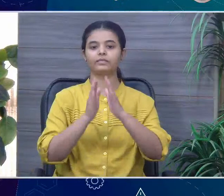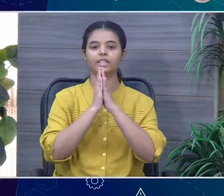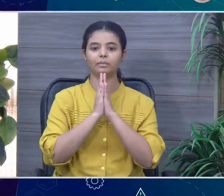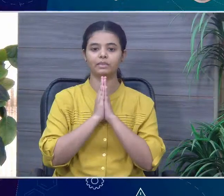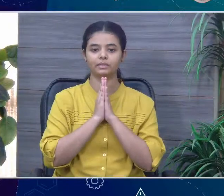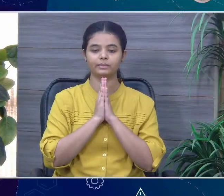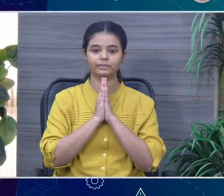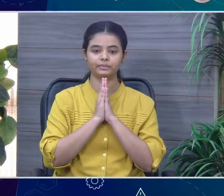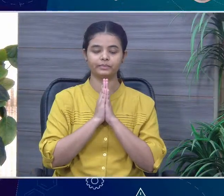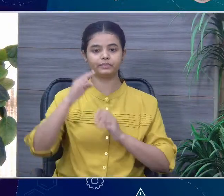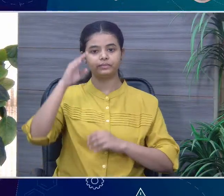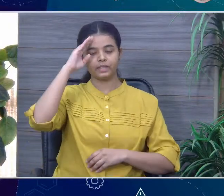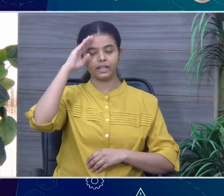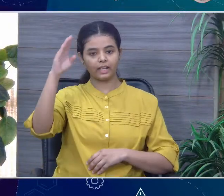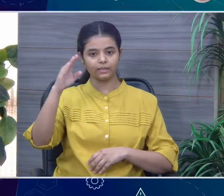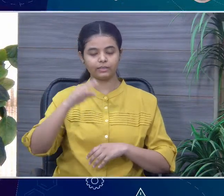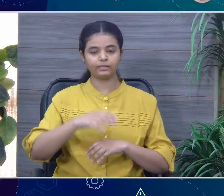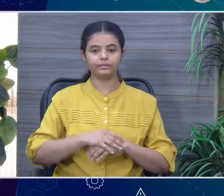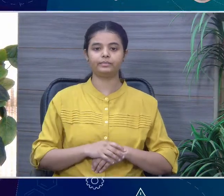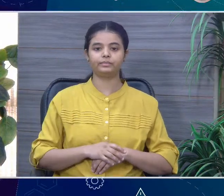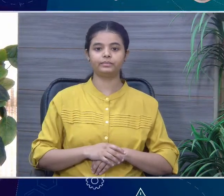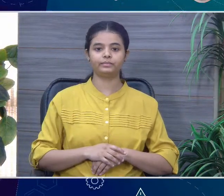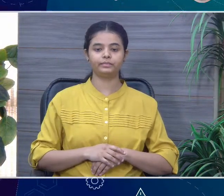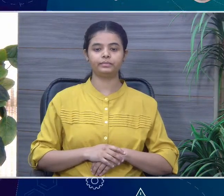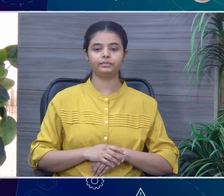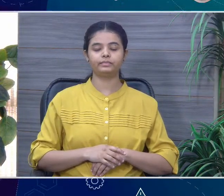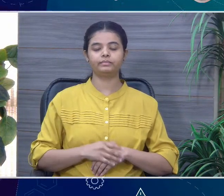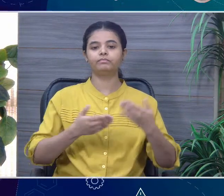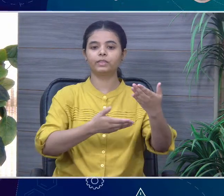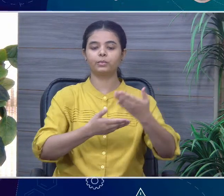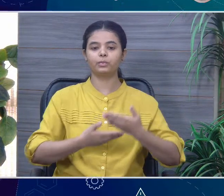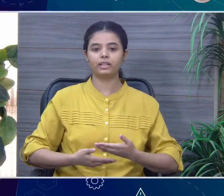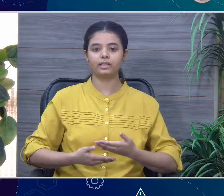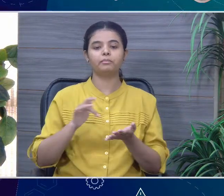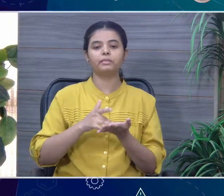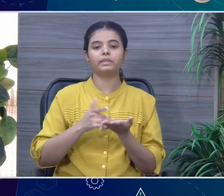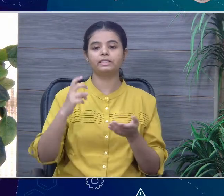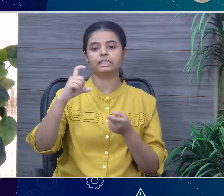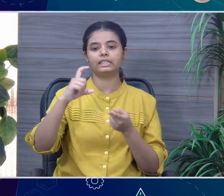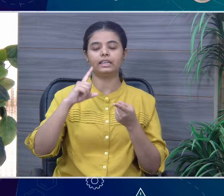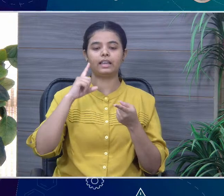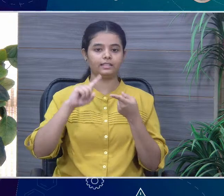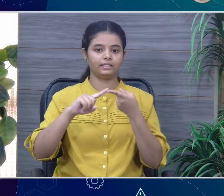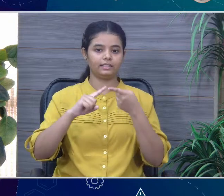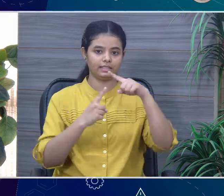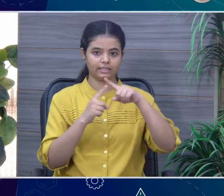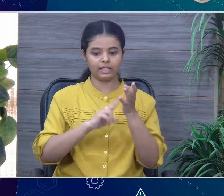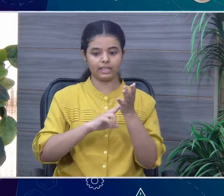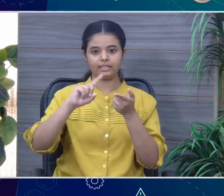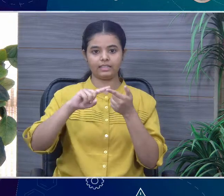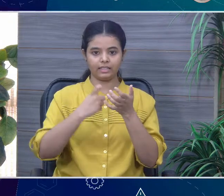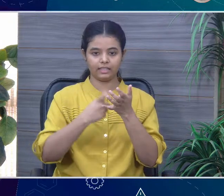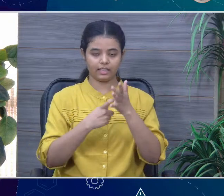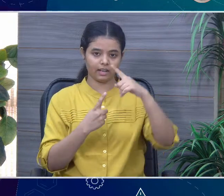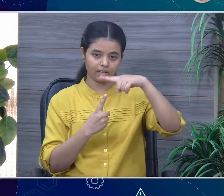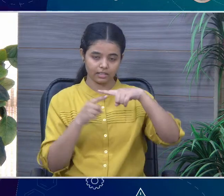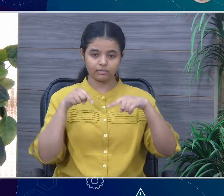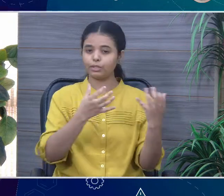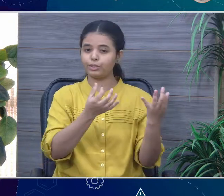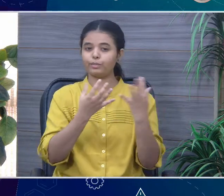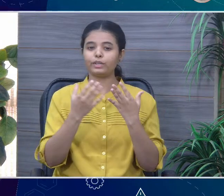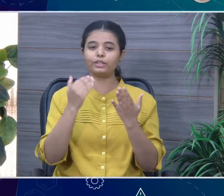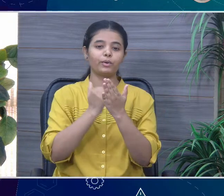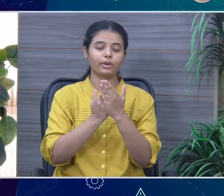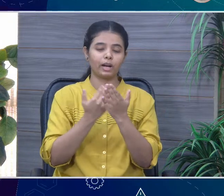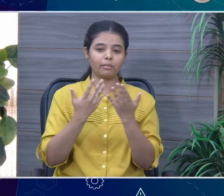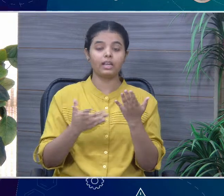Namaskar, hello, and a very warm welcome to CIET NCERT's live phone-in, a very special program of teaching